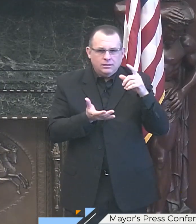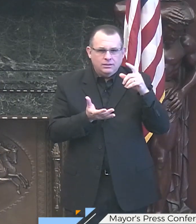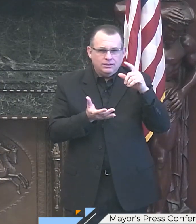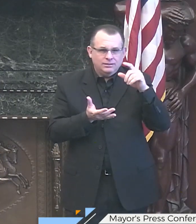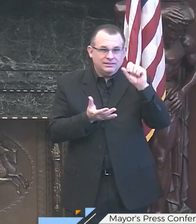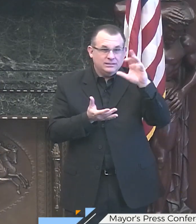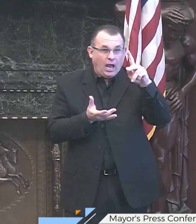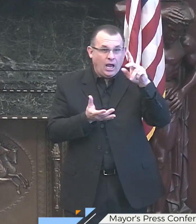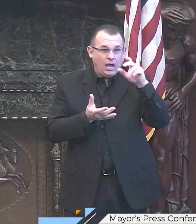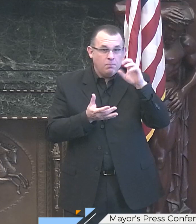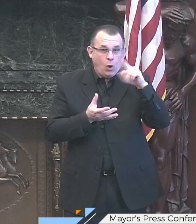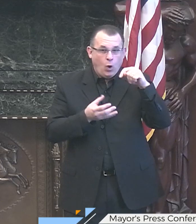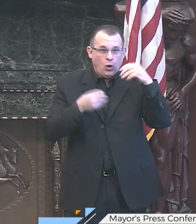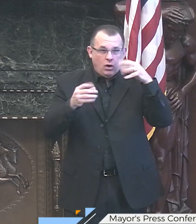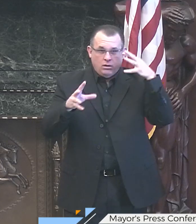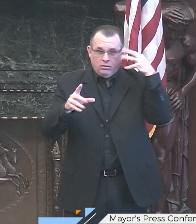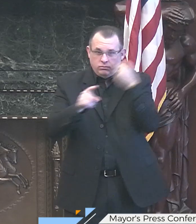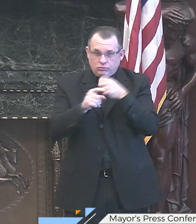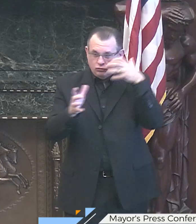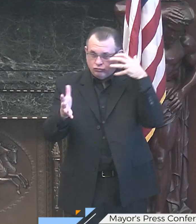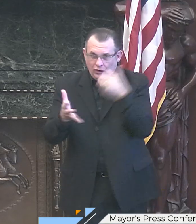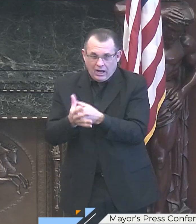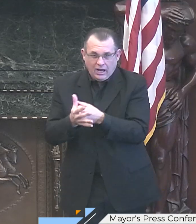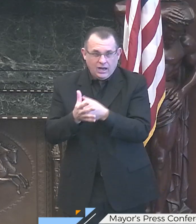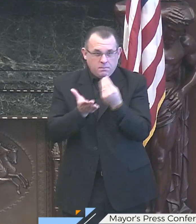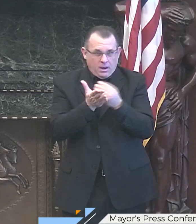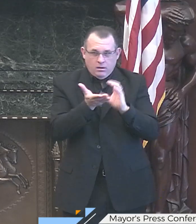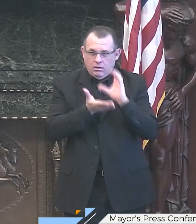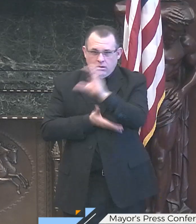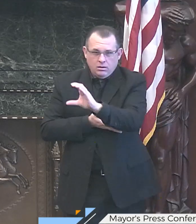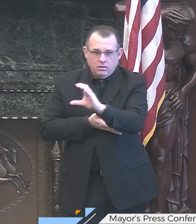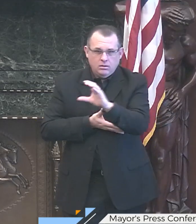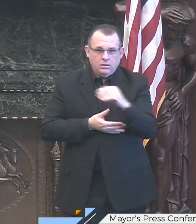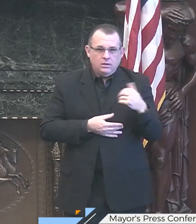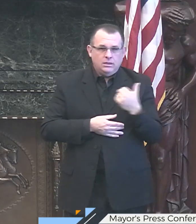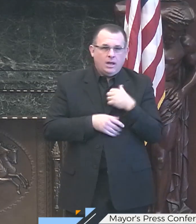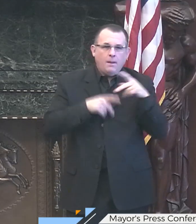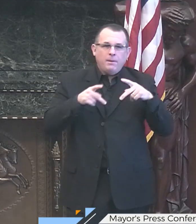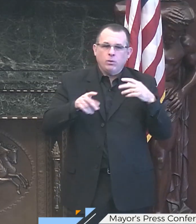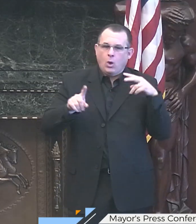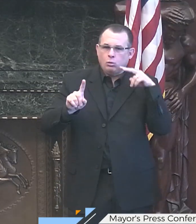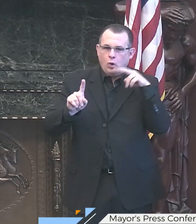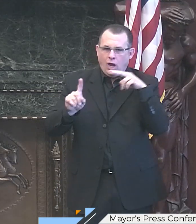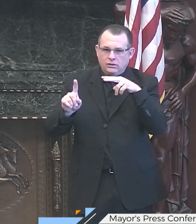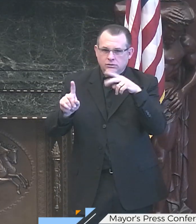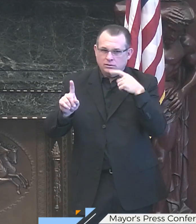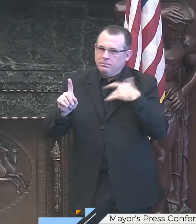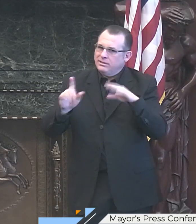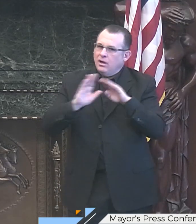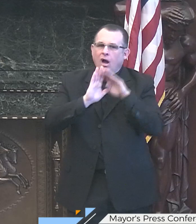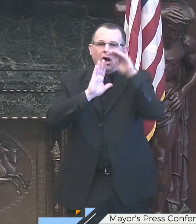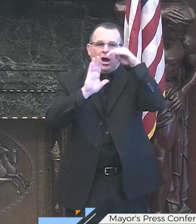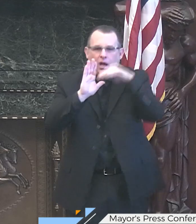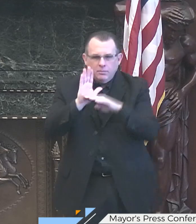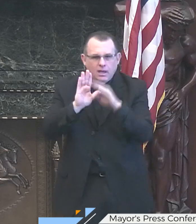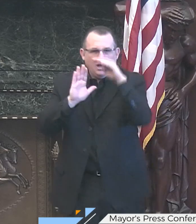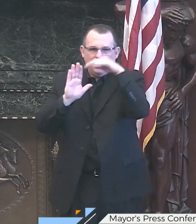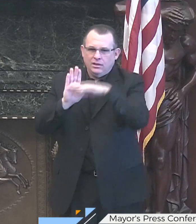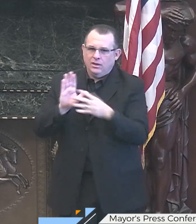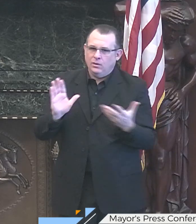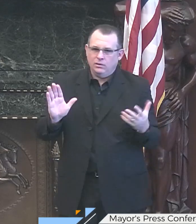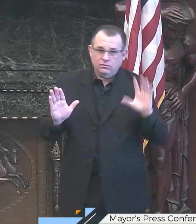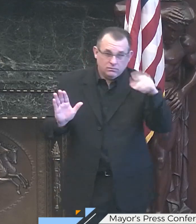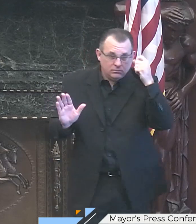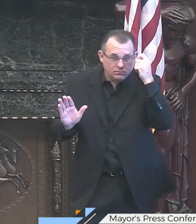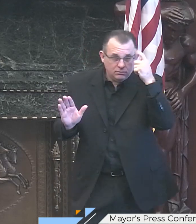it. I mean, as you see, it goes up and down every day. By the end of when we start trailing off with this pandemic,